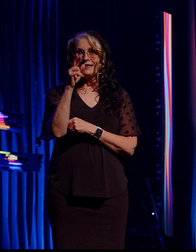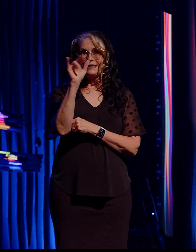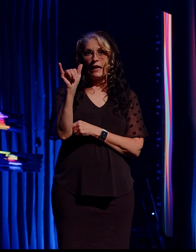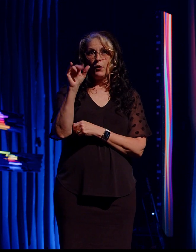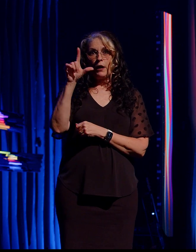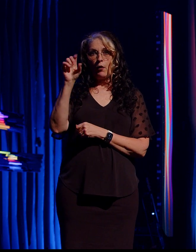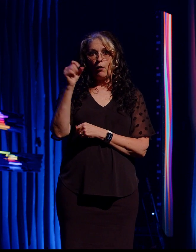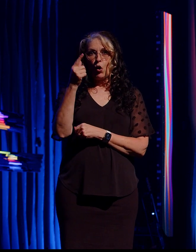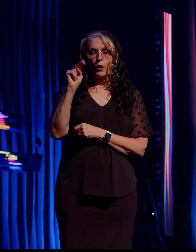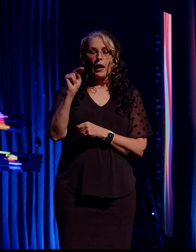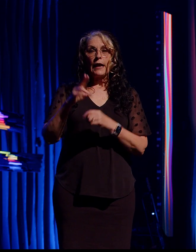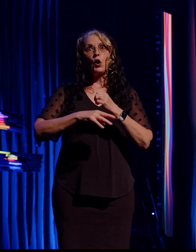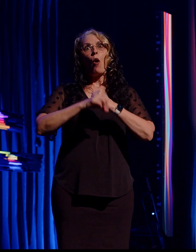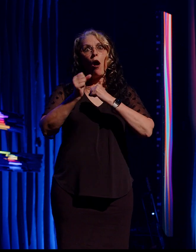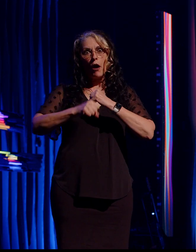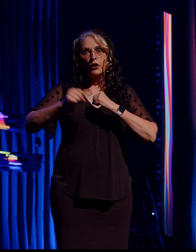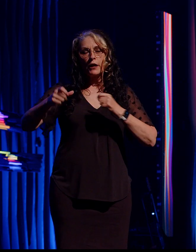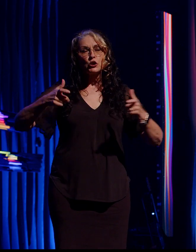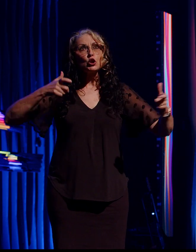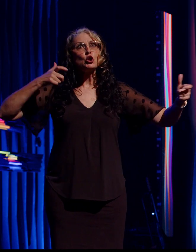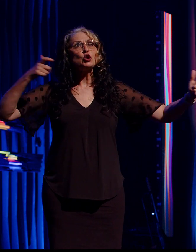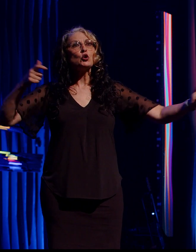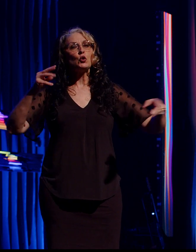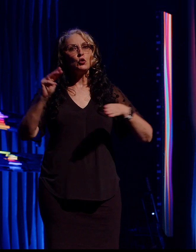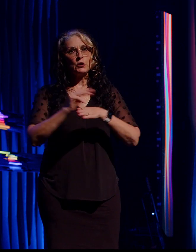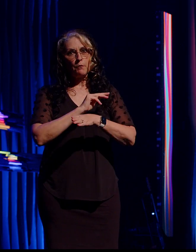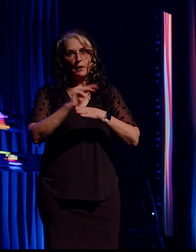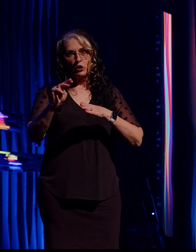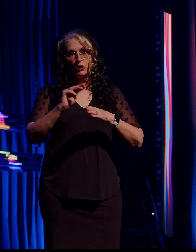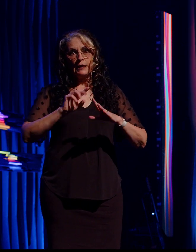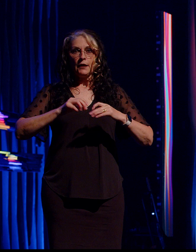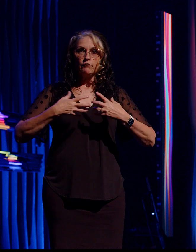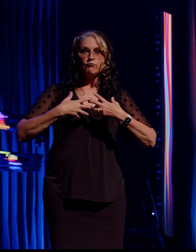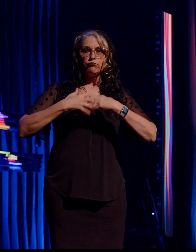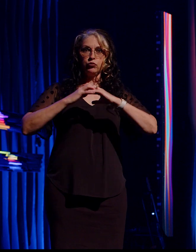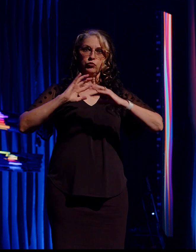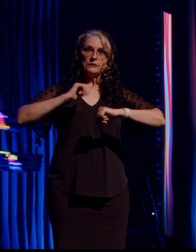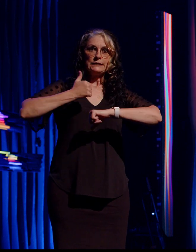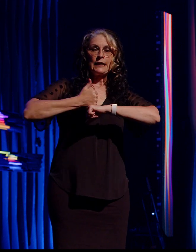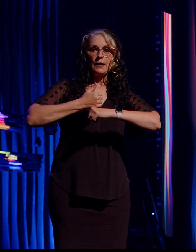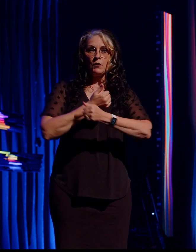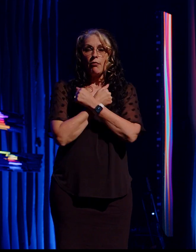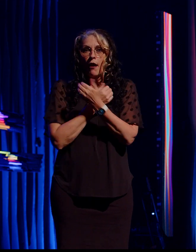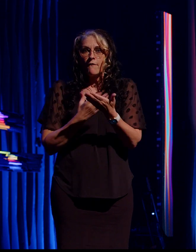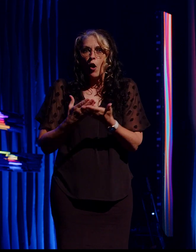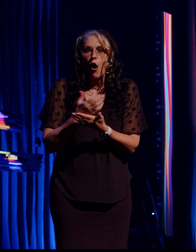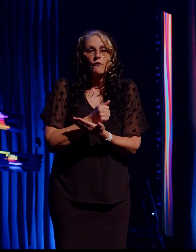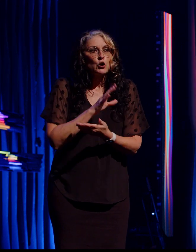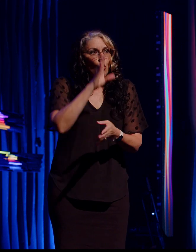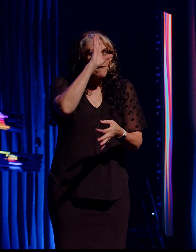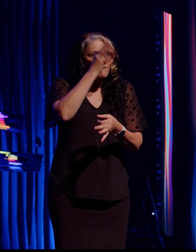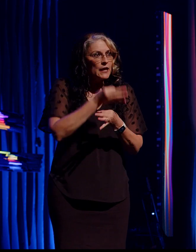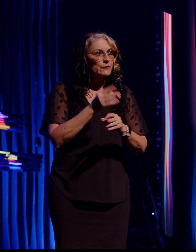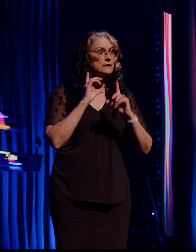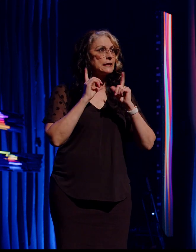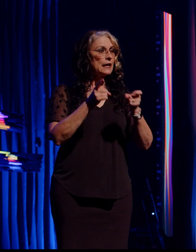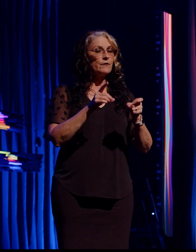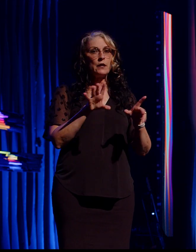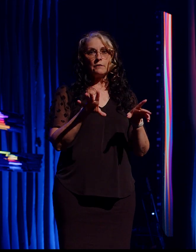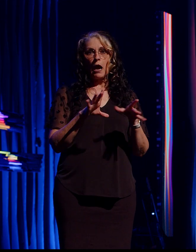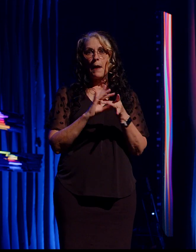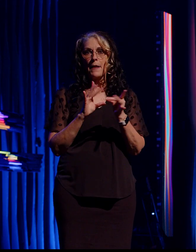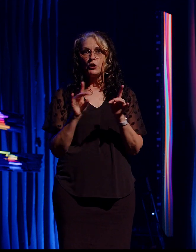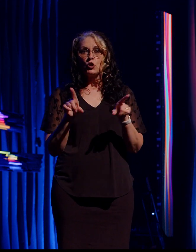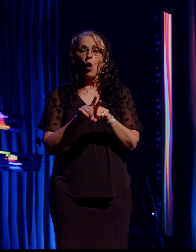go on and on. It's just such a big ministry that was started by the Love Offering because of your faithfulness and giving. I mentioned this already. Other things that we